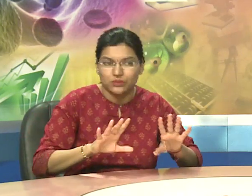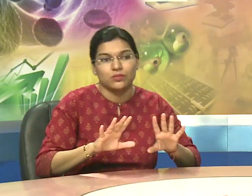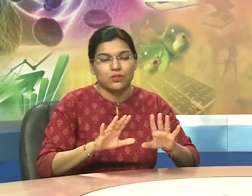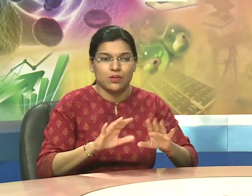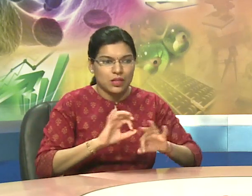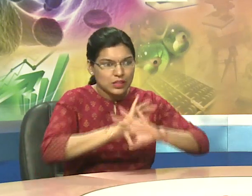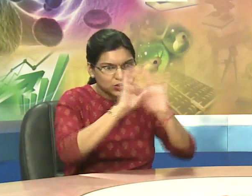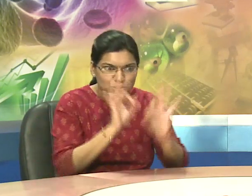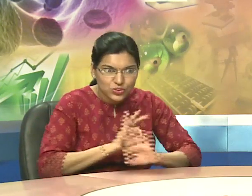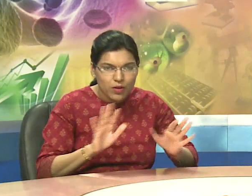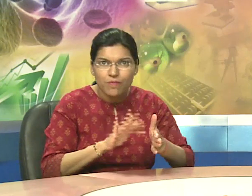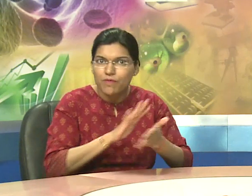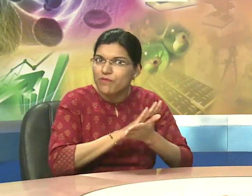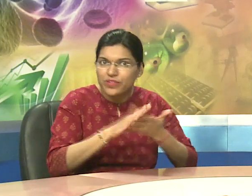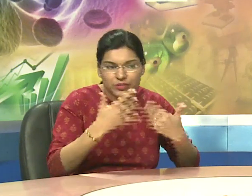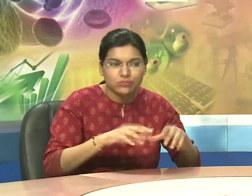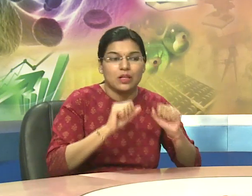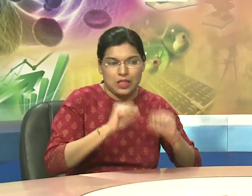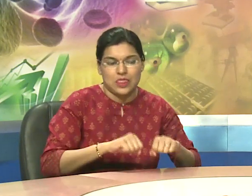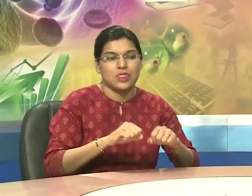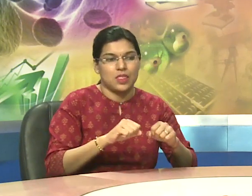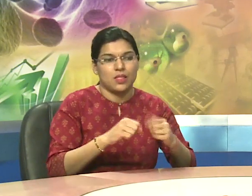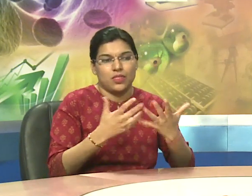help in carrying the raw material